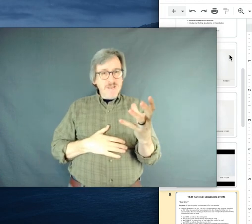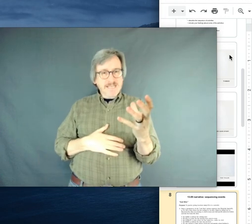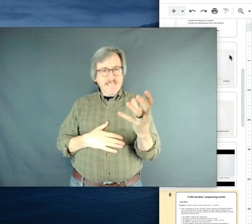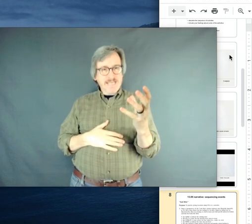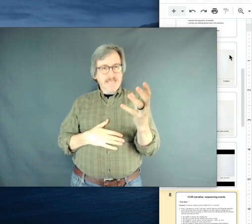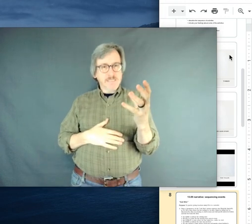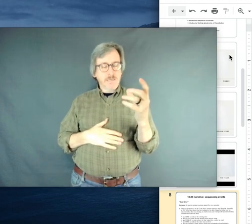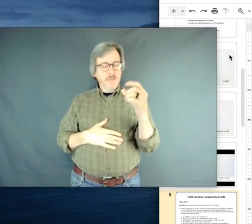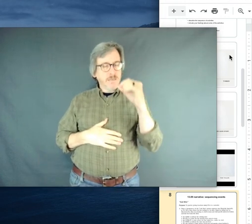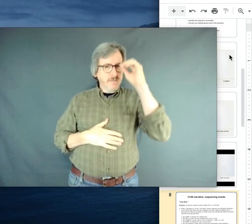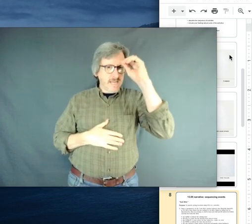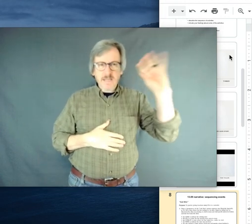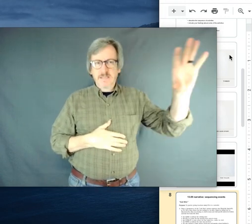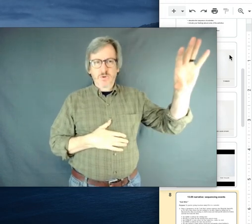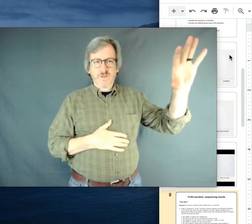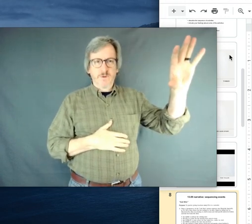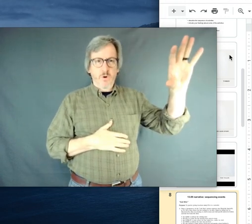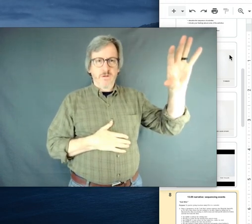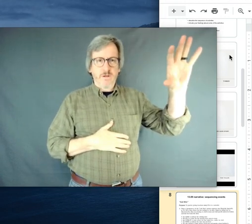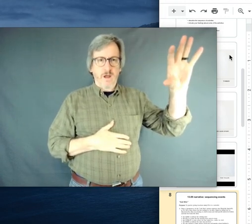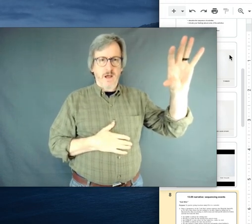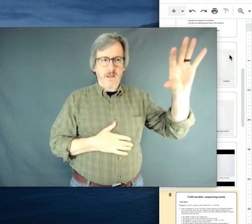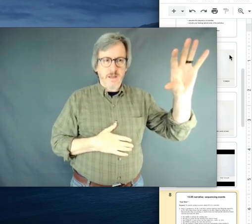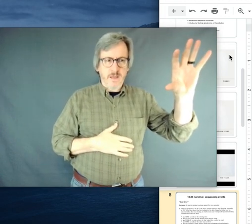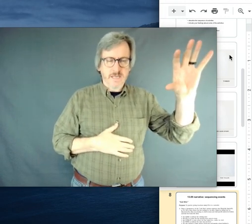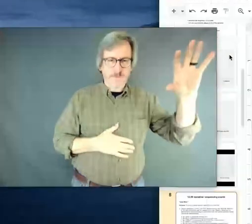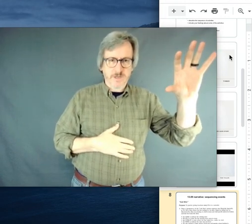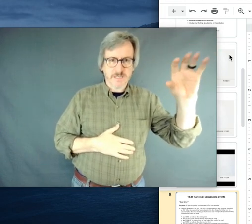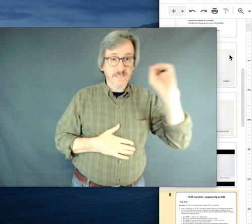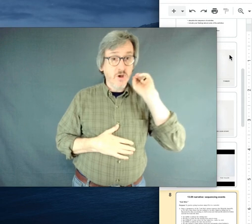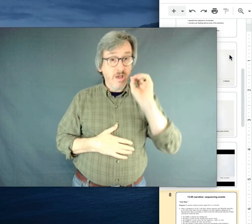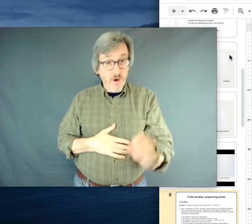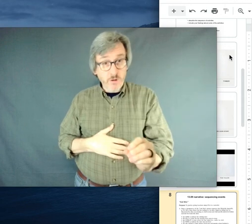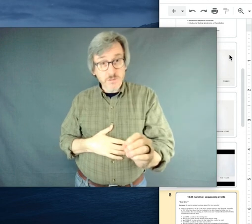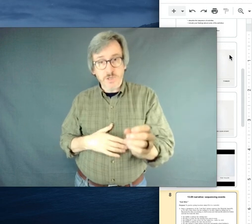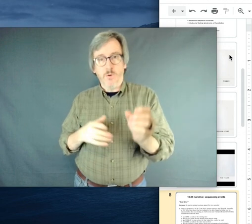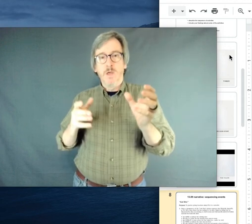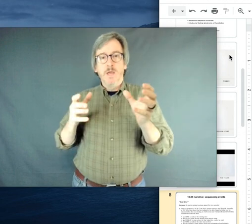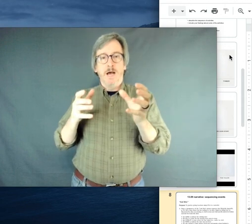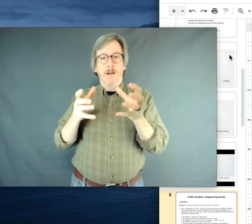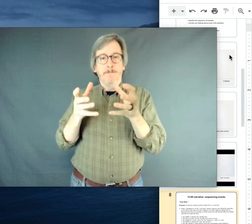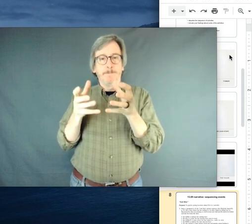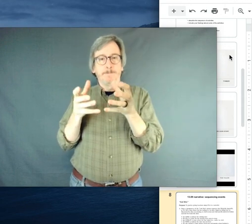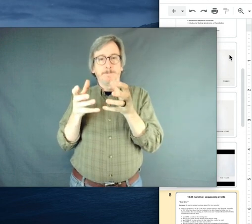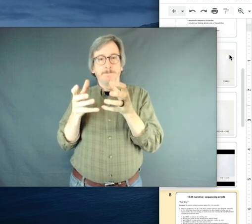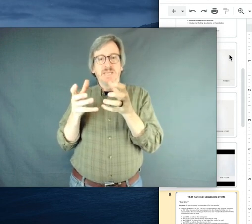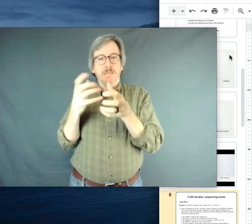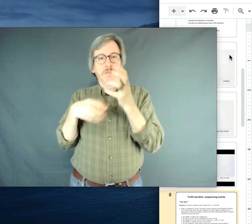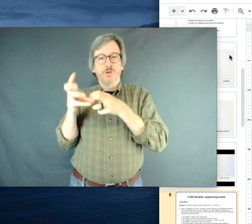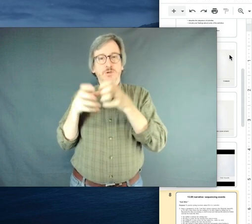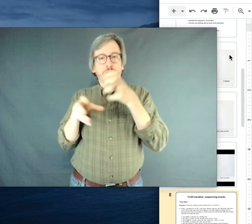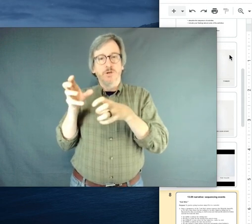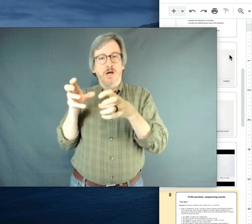Now the next thing is taking stories from your own experiences and also